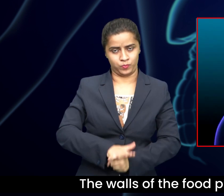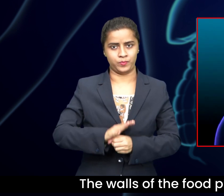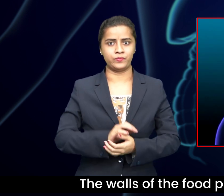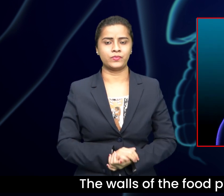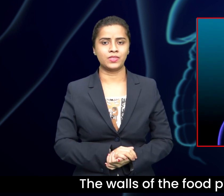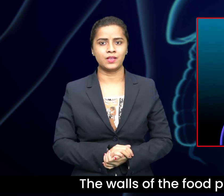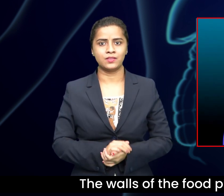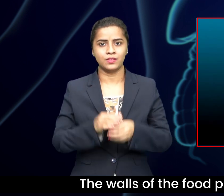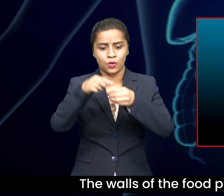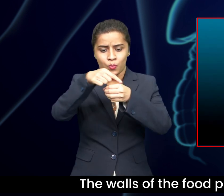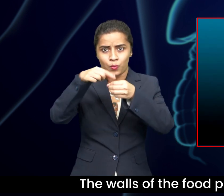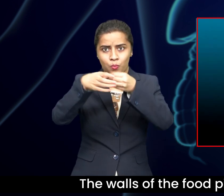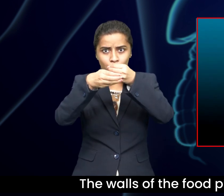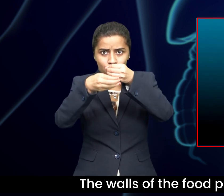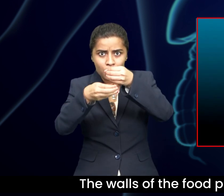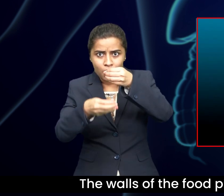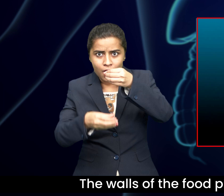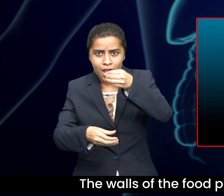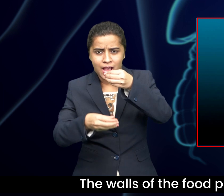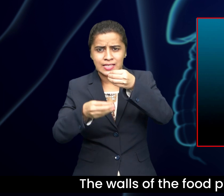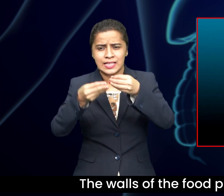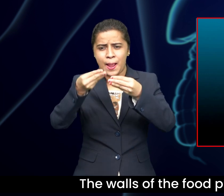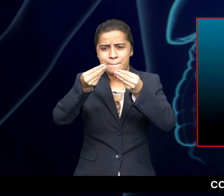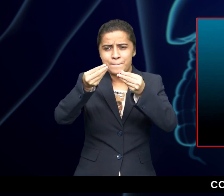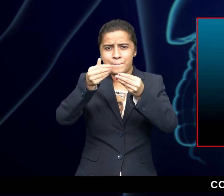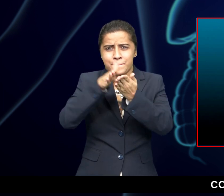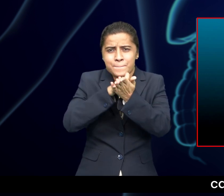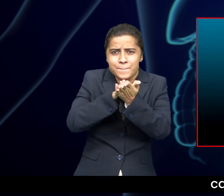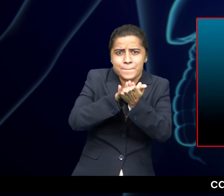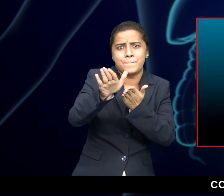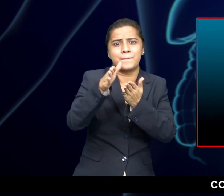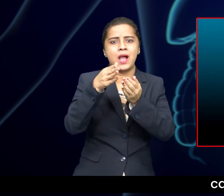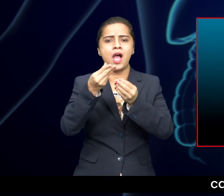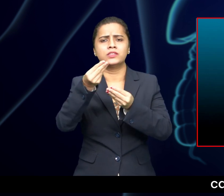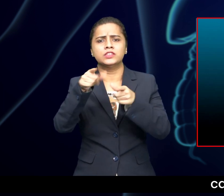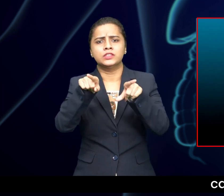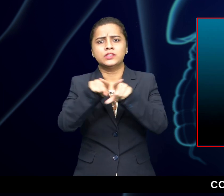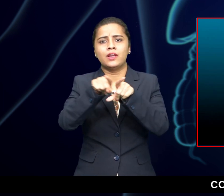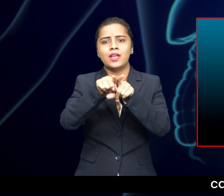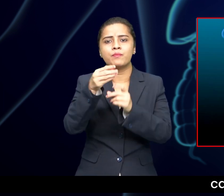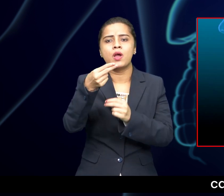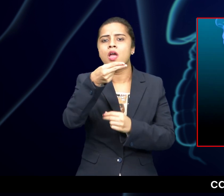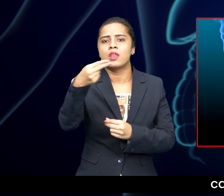The walls of the food pipe secrete a slippery substance called mucus.